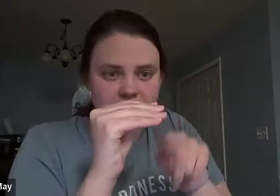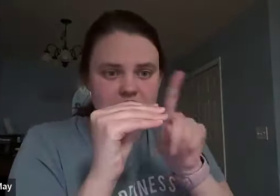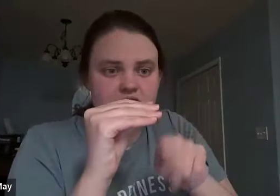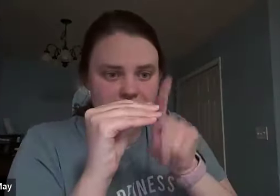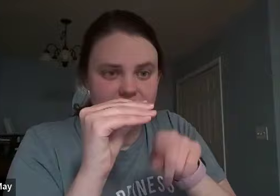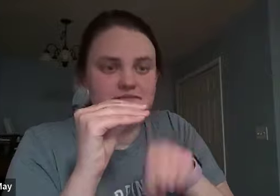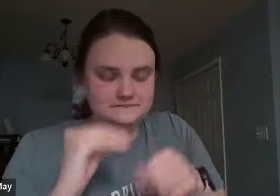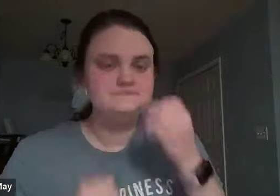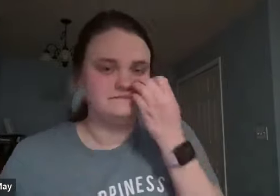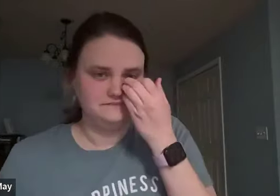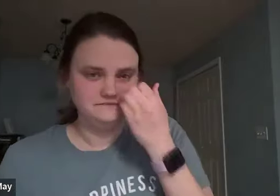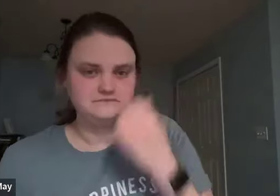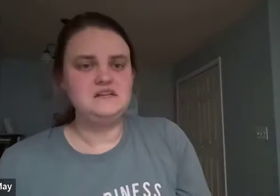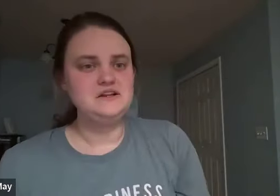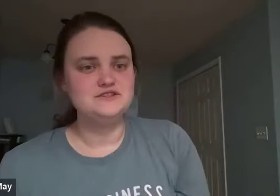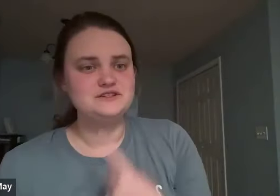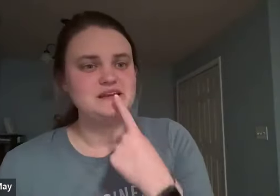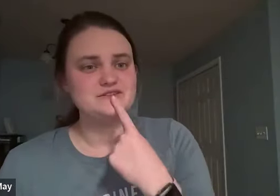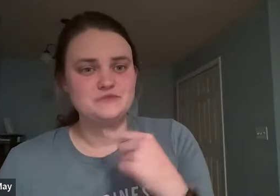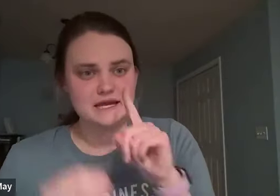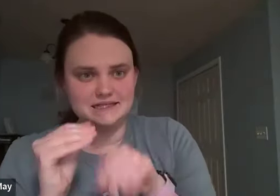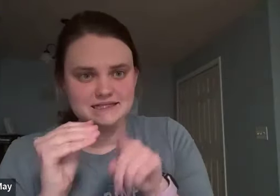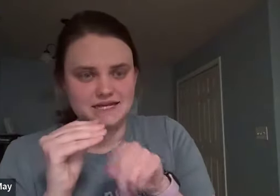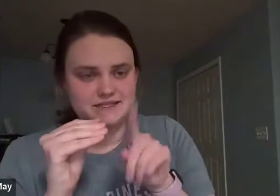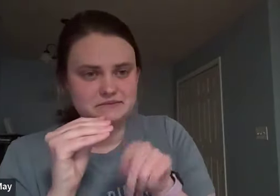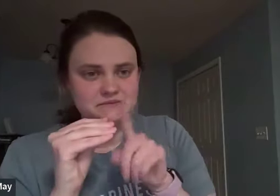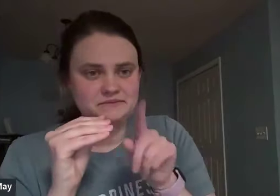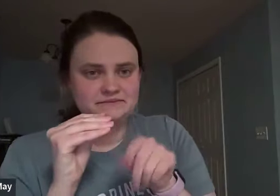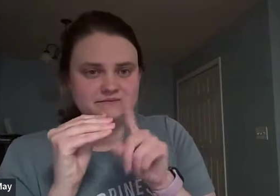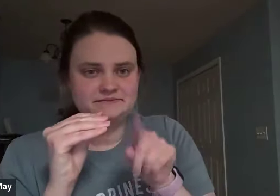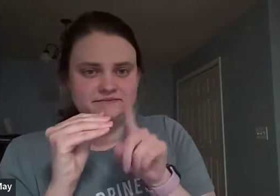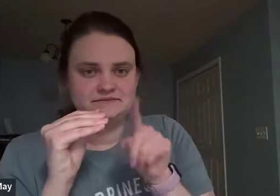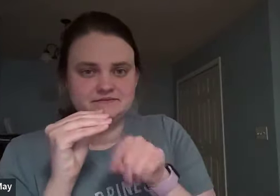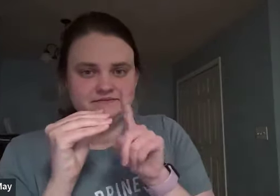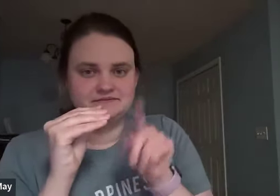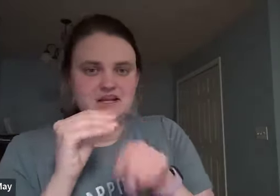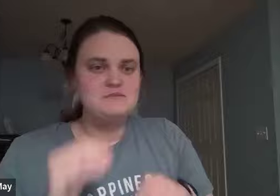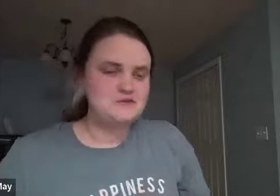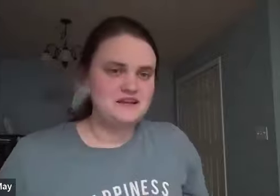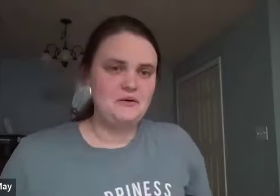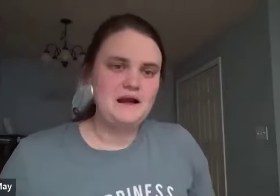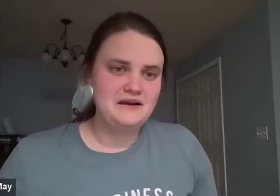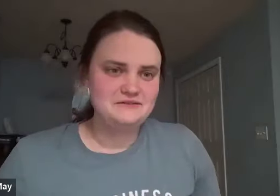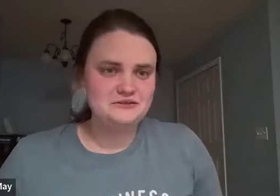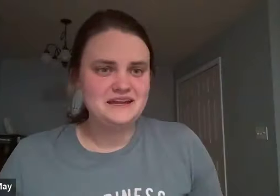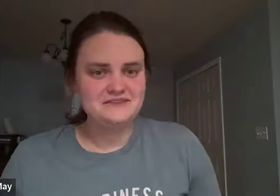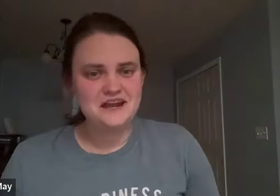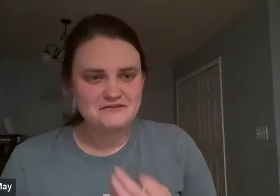Like you're cutting it. So tomato is red, slice. I remember thinking, wow, you can't even have your